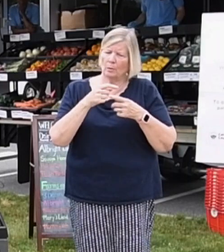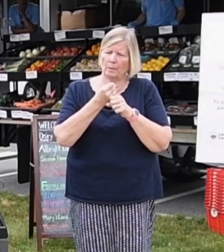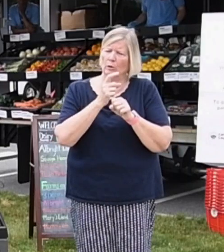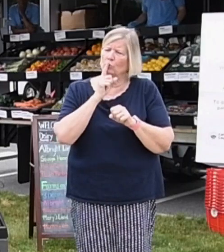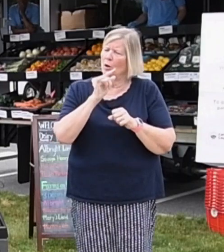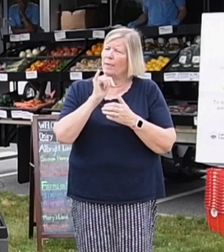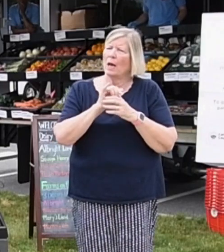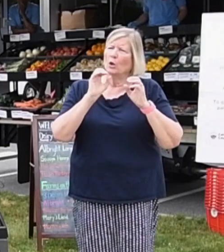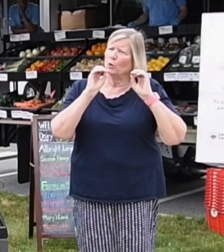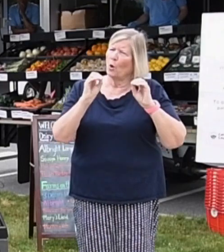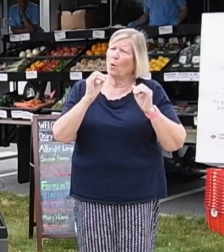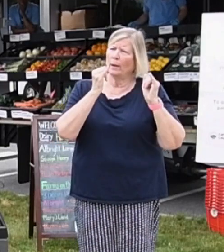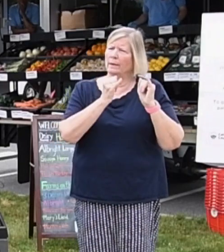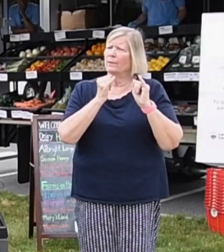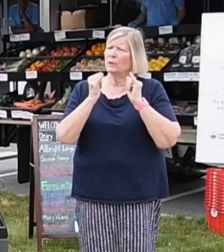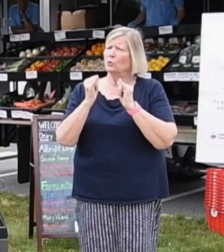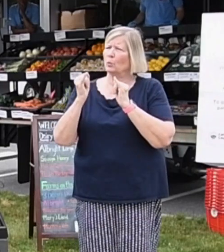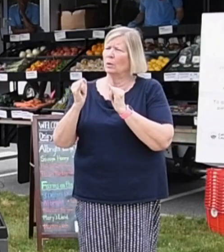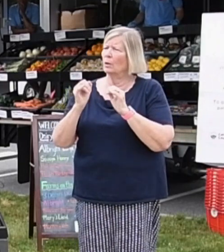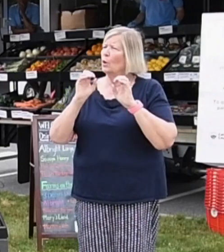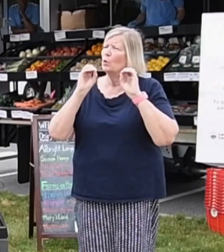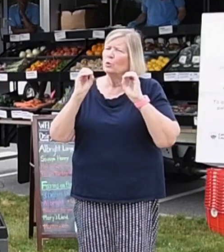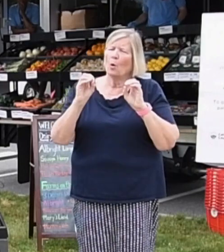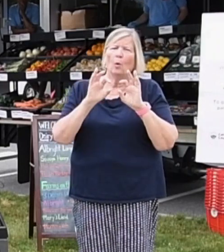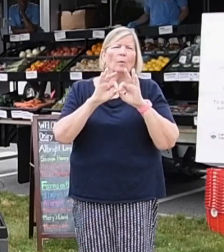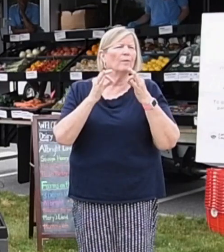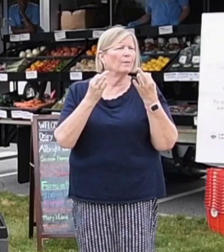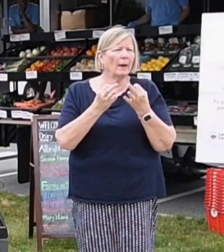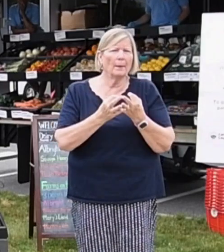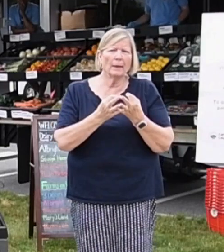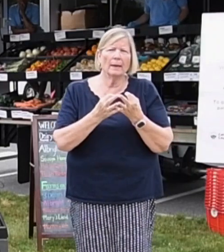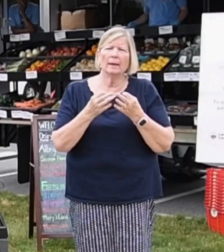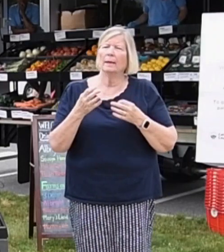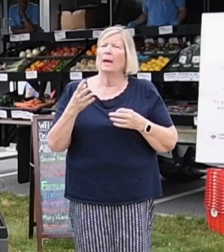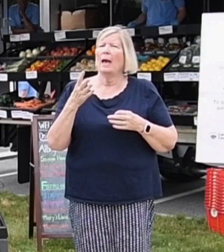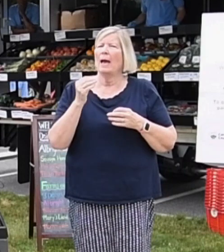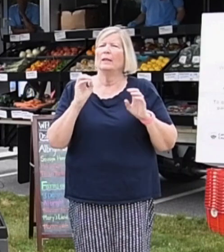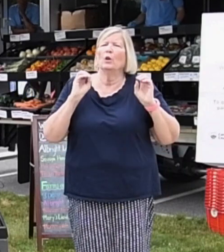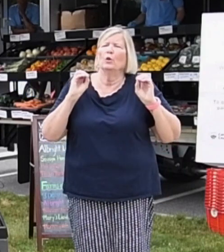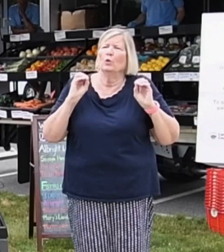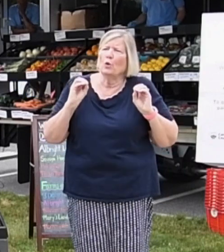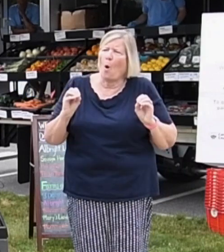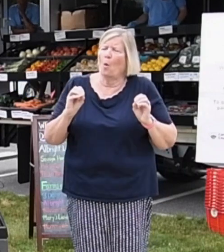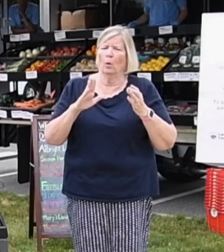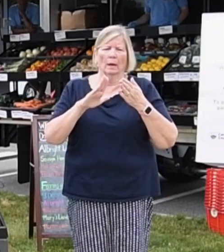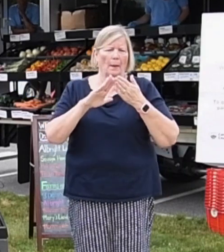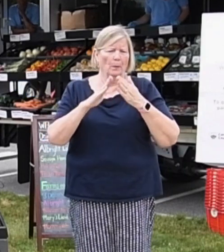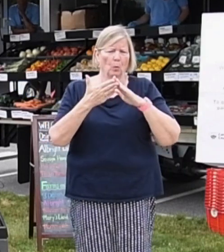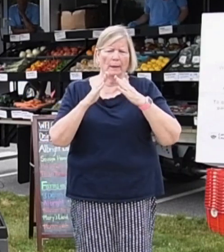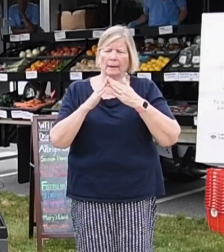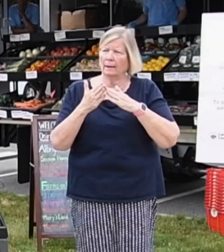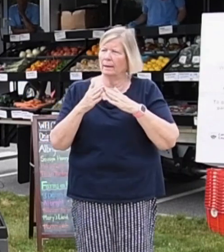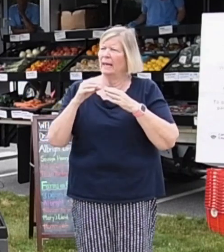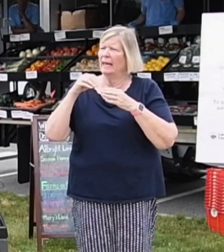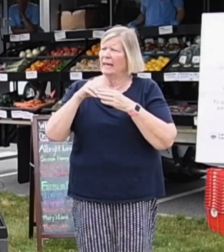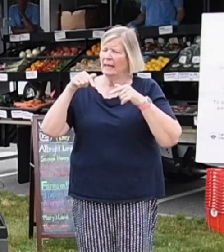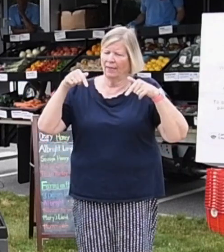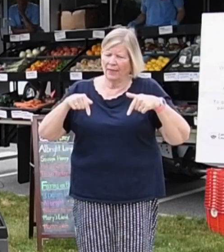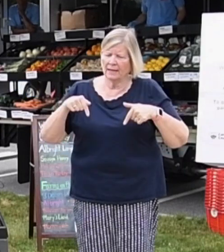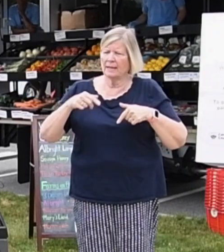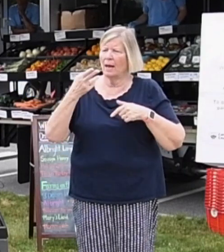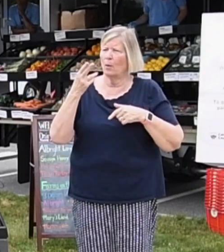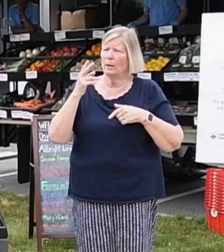that no individual, no family, and no community in this